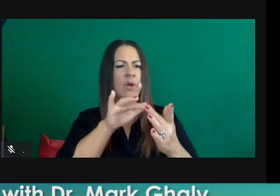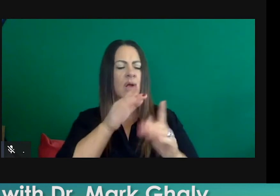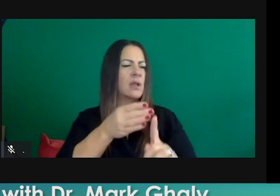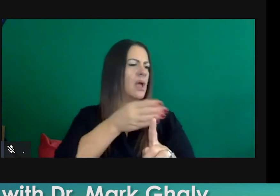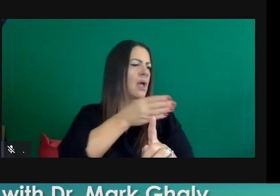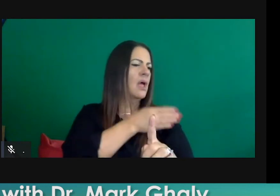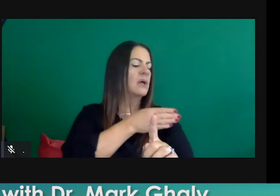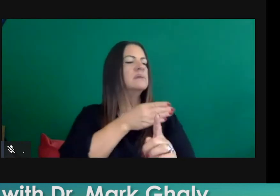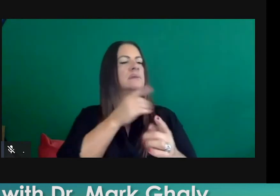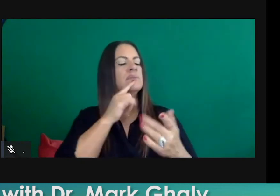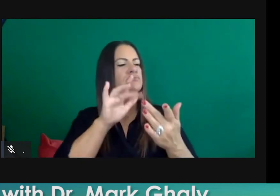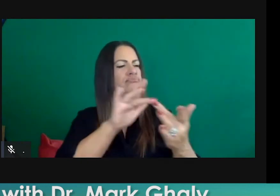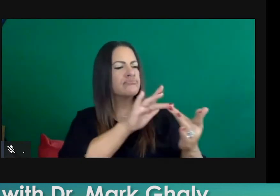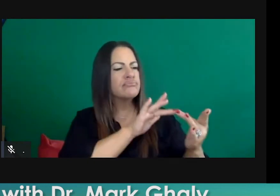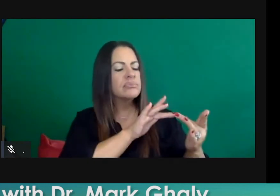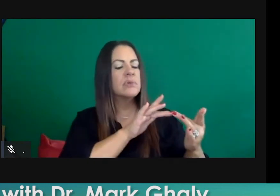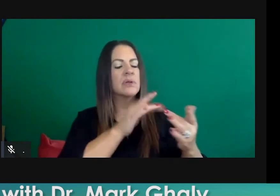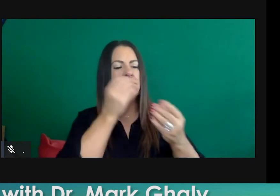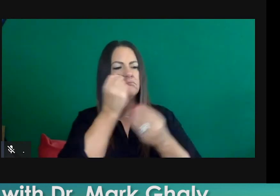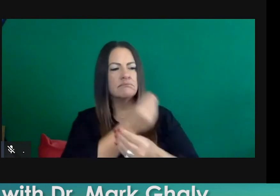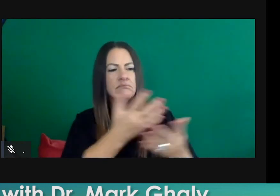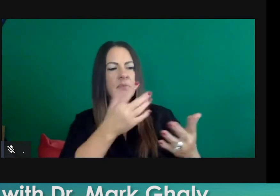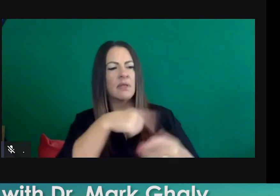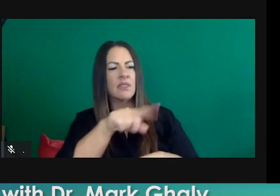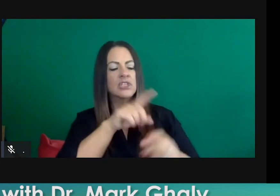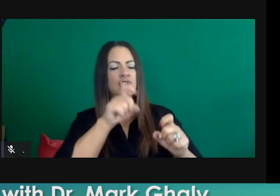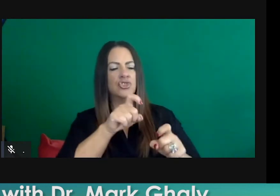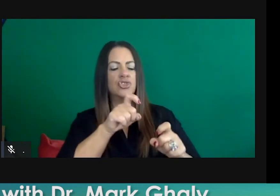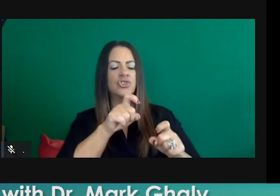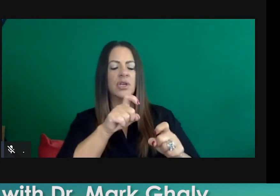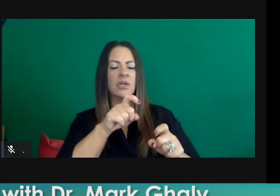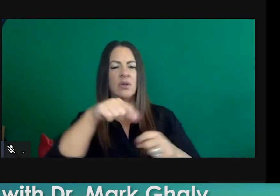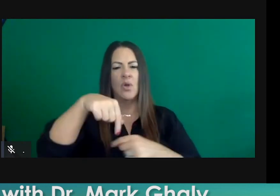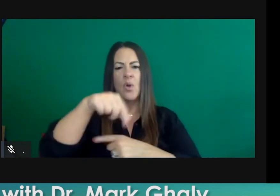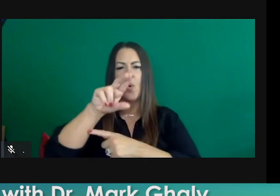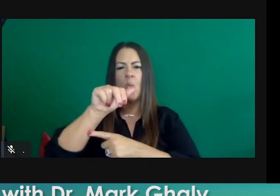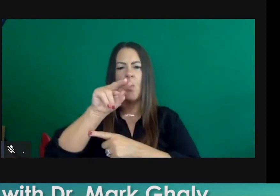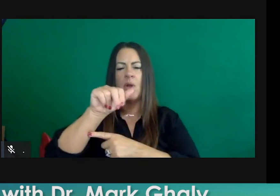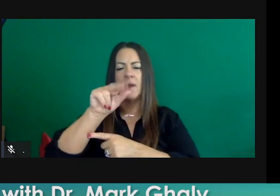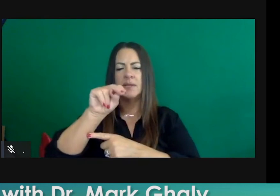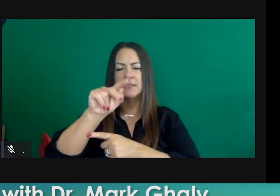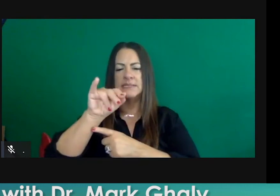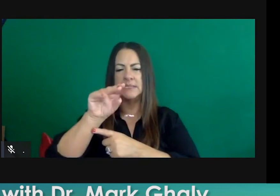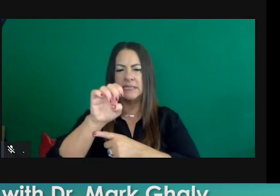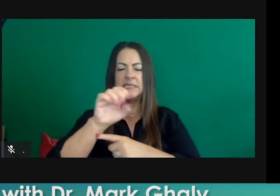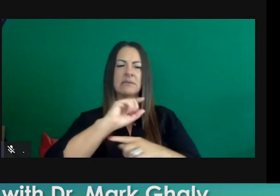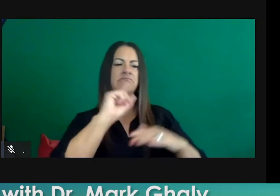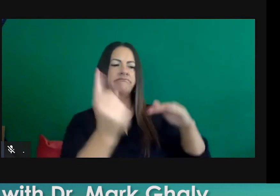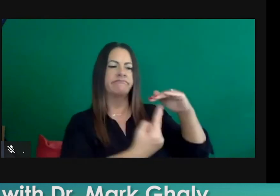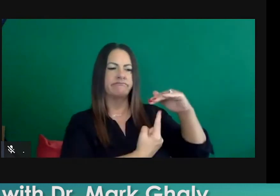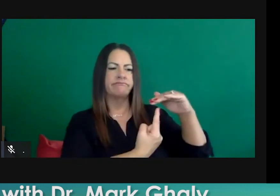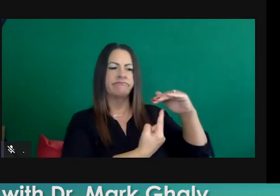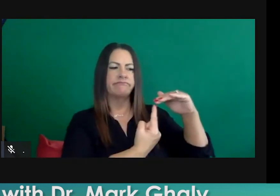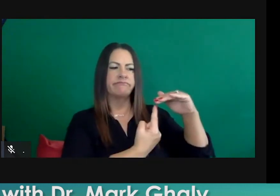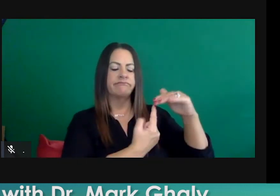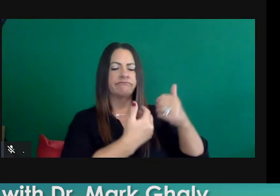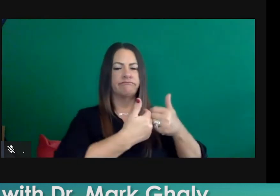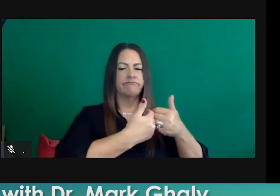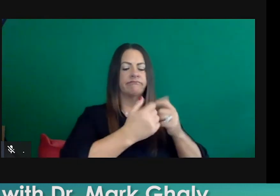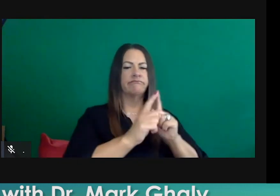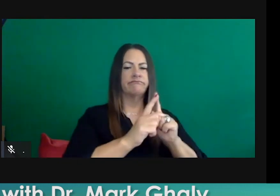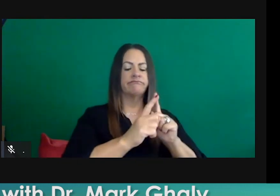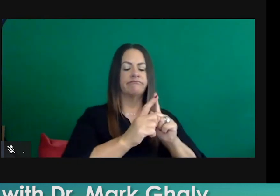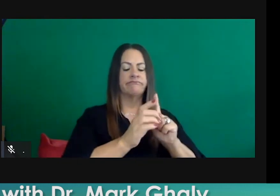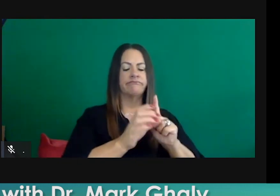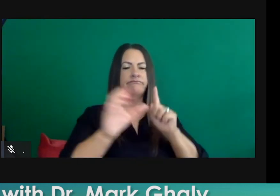supporting those individuals to understand whether they should quarantine, get tested, isolate, is all part of what we continue to